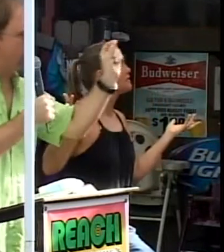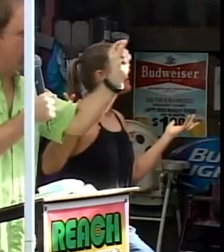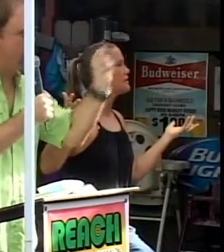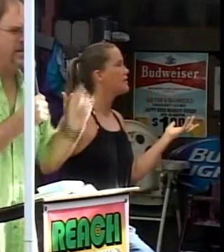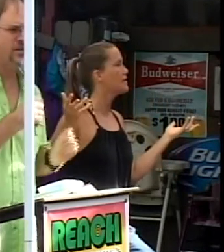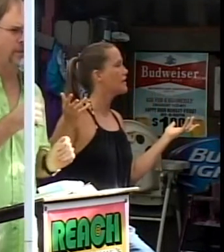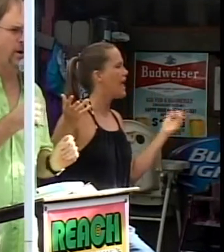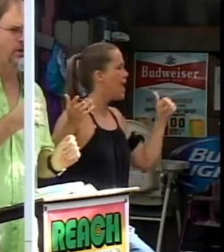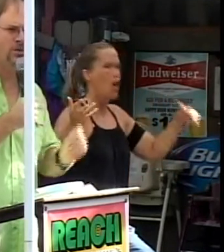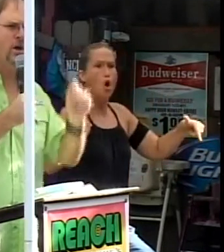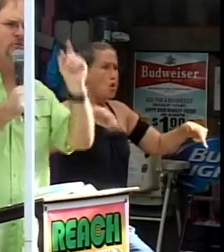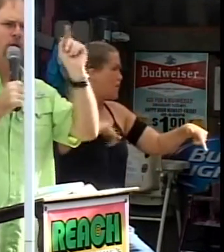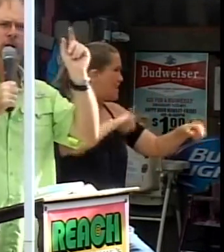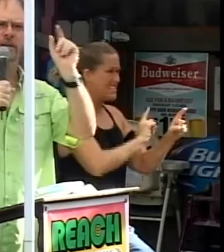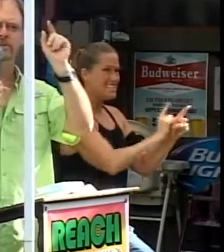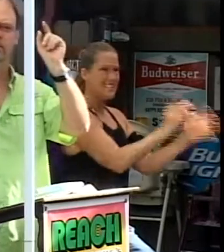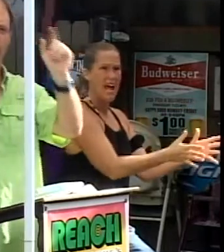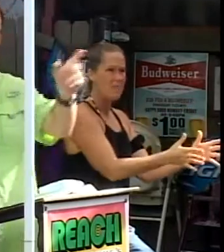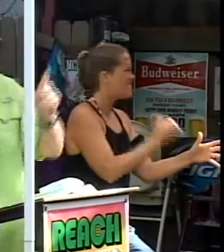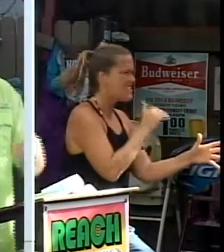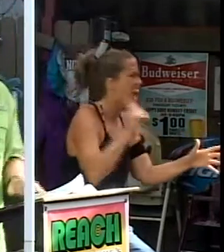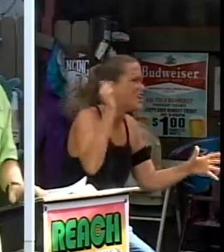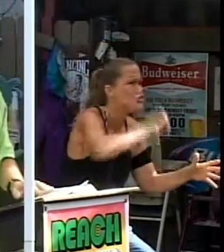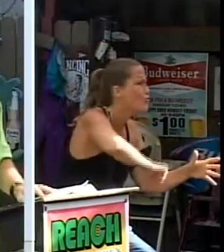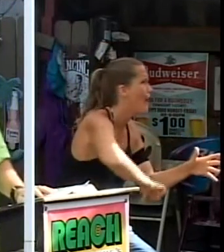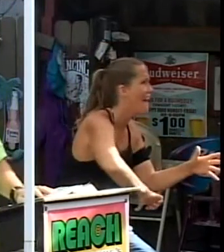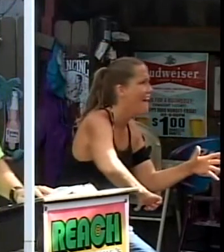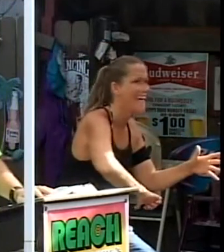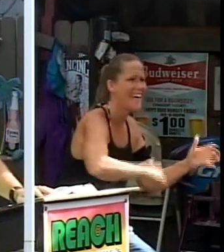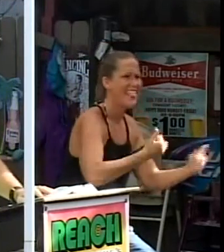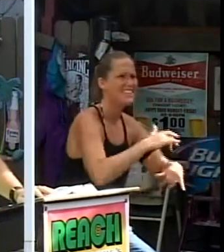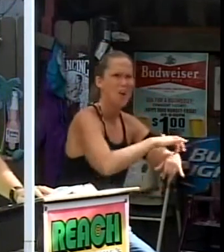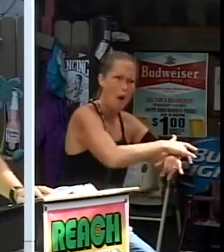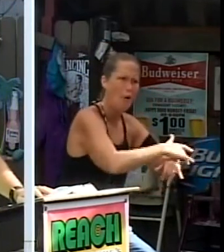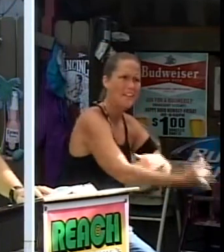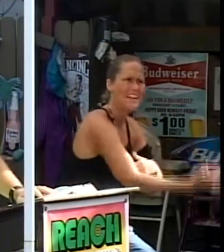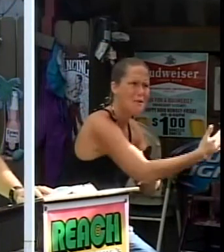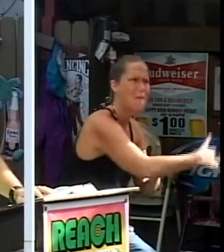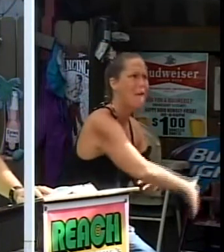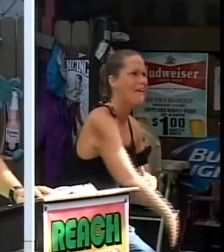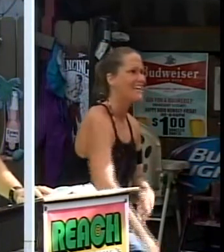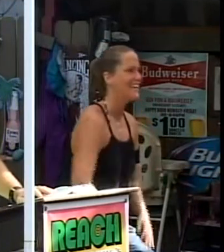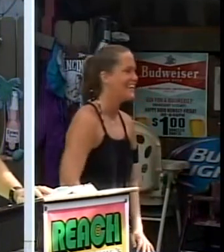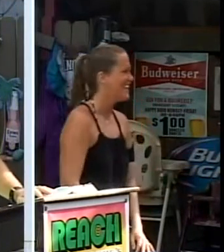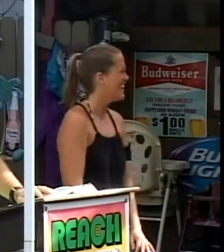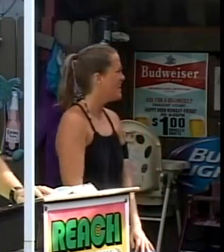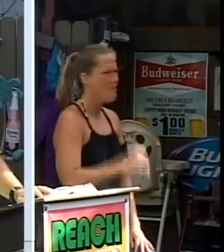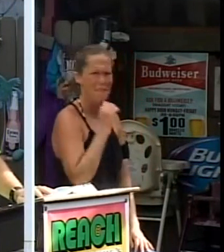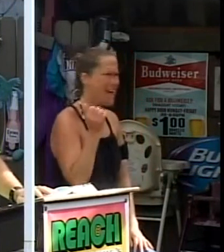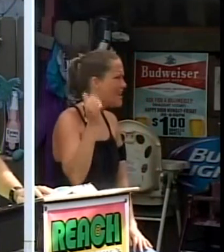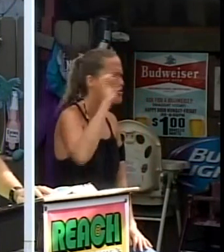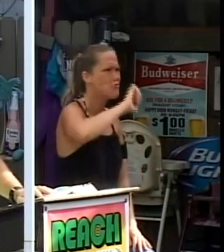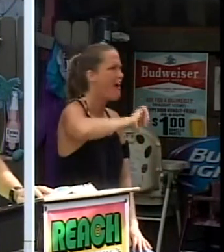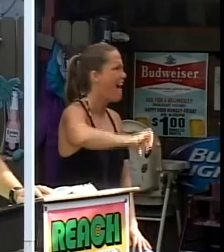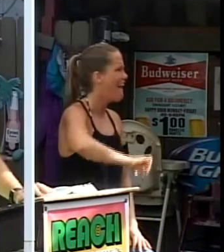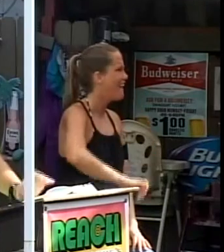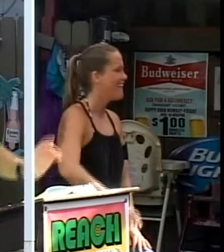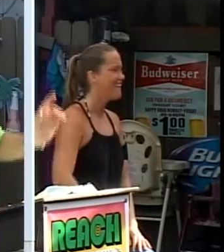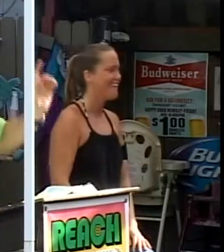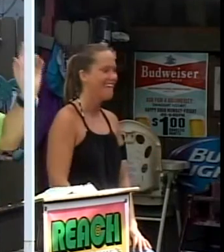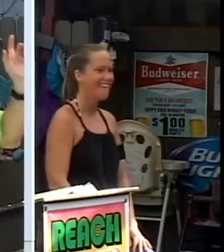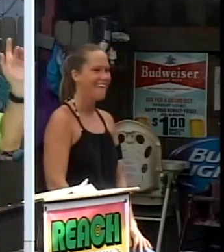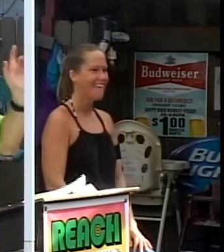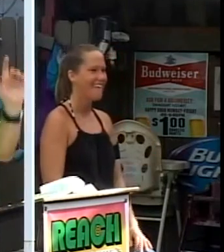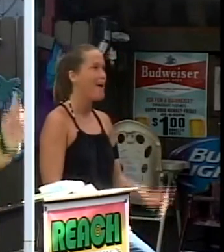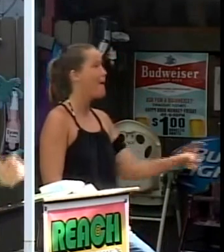drunk as you may suppose, for it is the early hours of the morning." He's saying they're not drunk. They're not drunk.